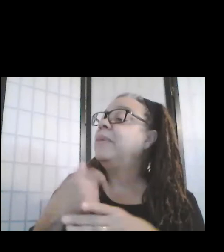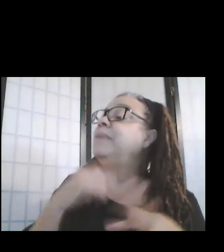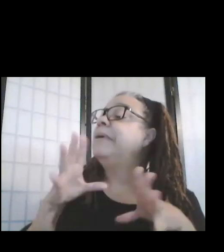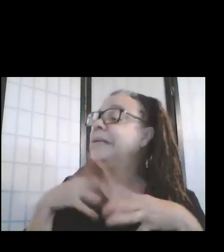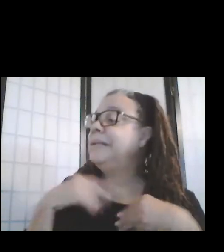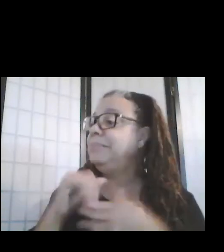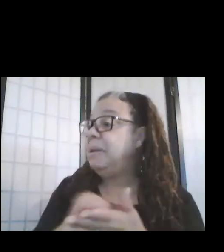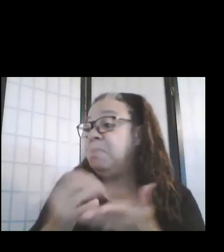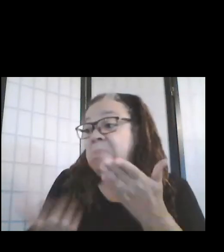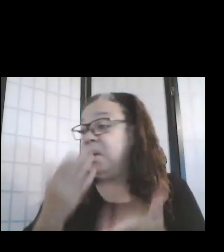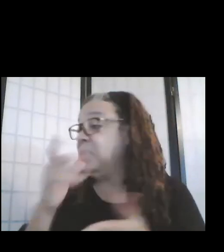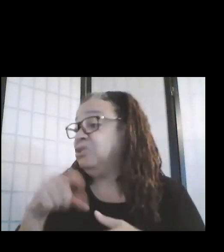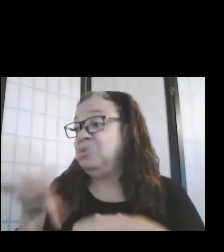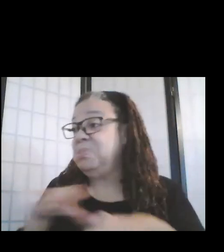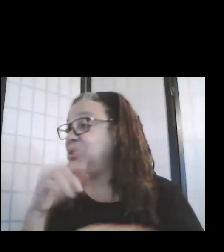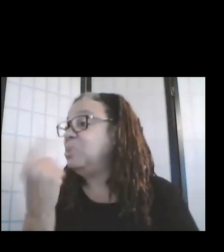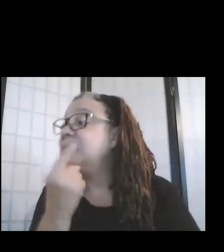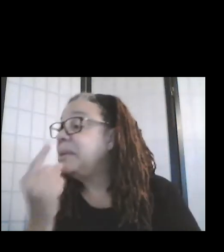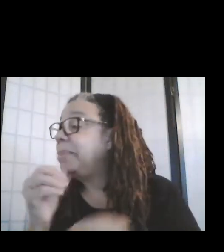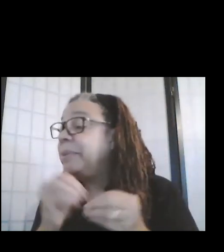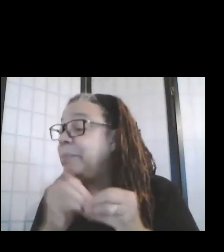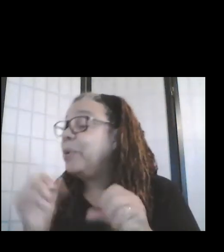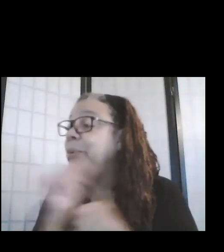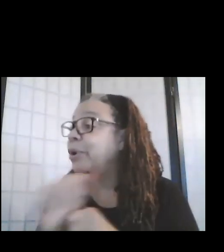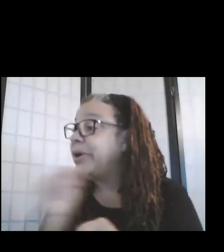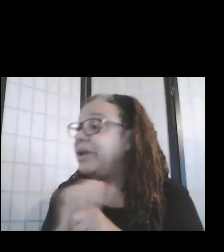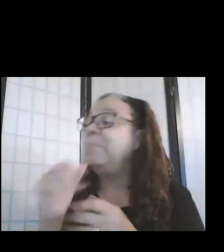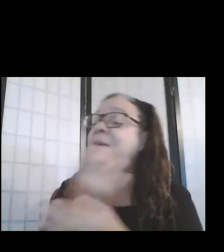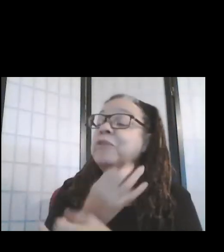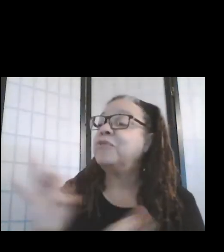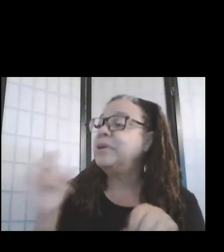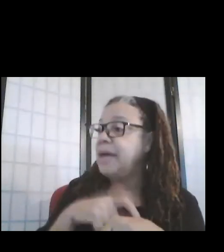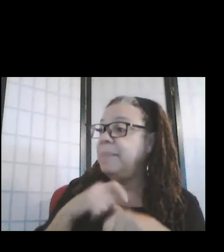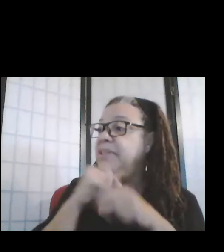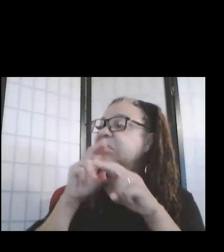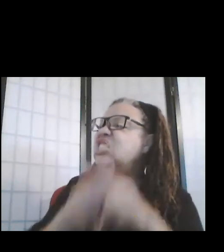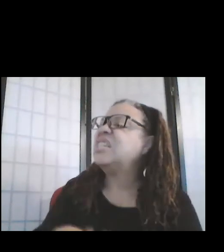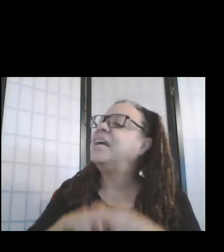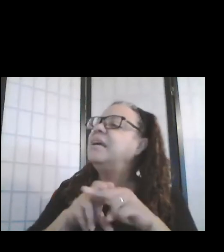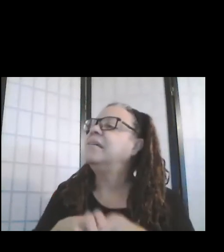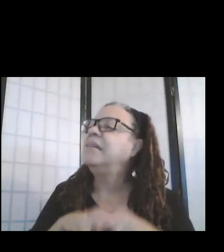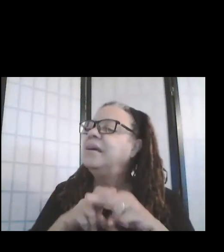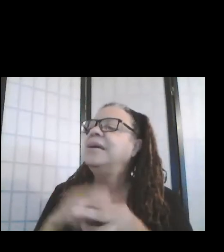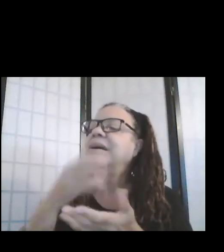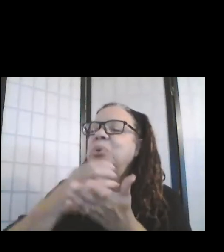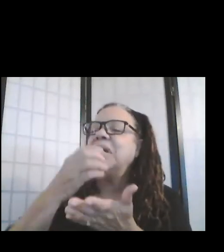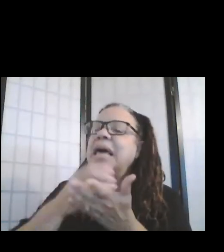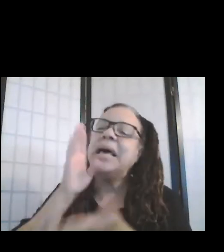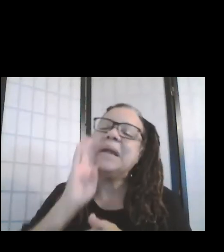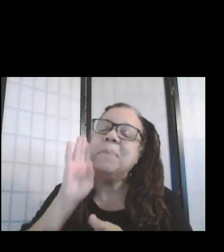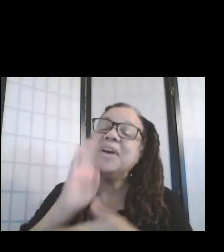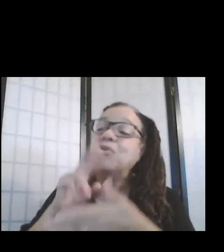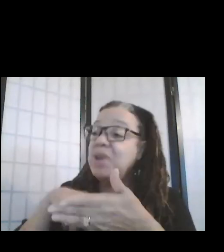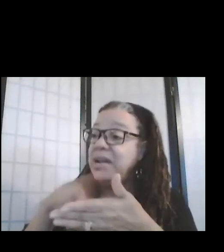mean, maybe I should be doing something more constructive in my free time than just sitting in the backyard with a can of beer reading. Should